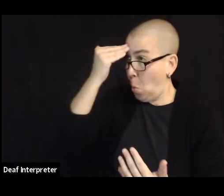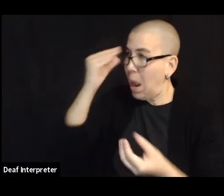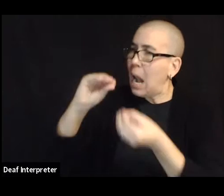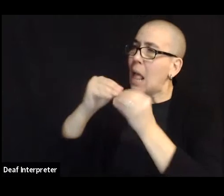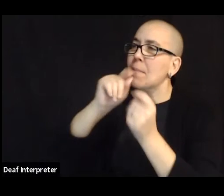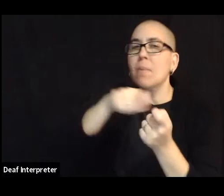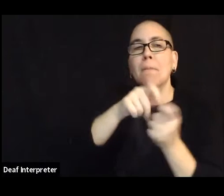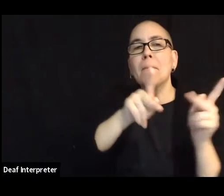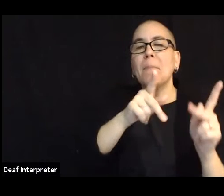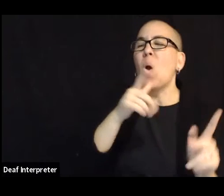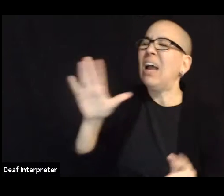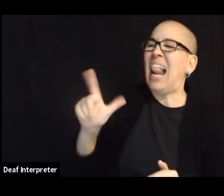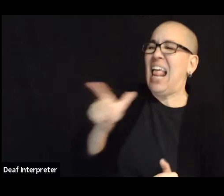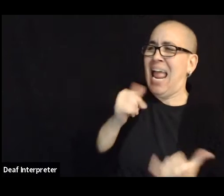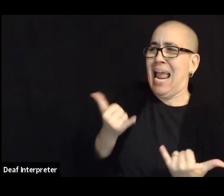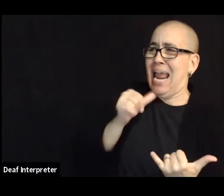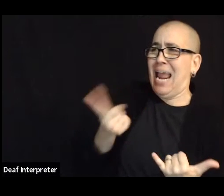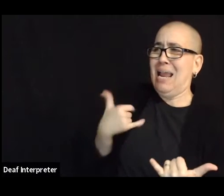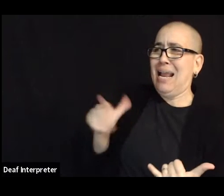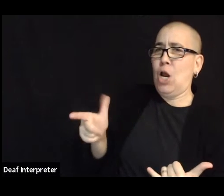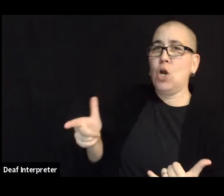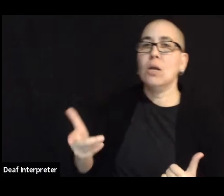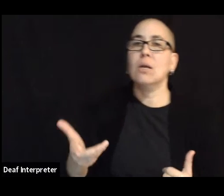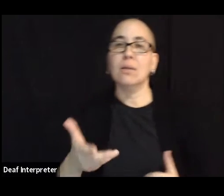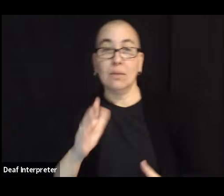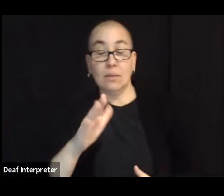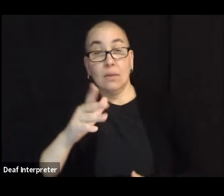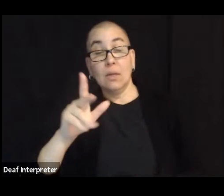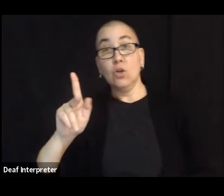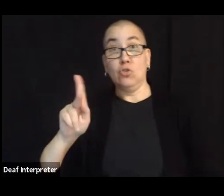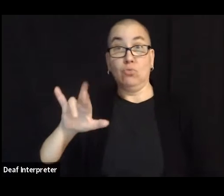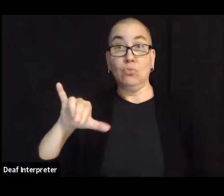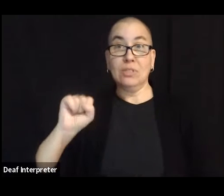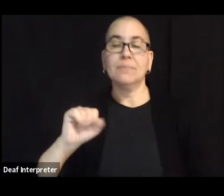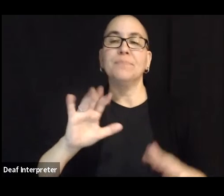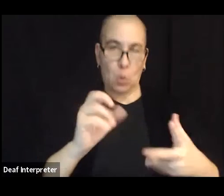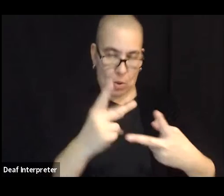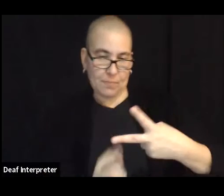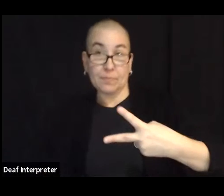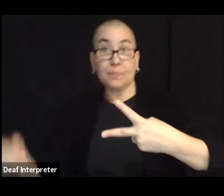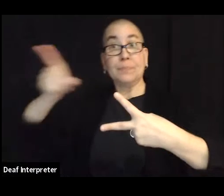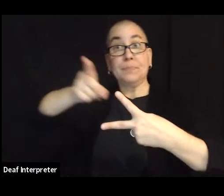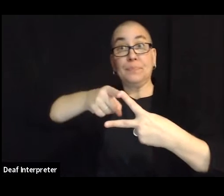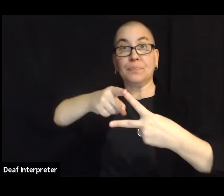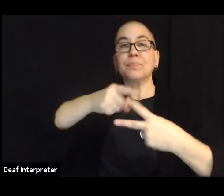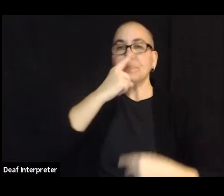that if things proceed according to the usual schedule, that we would hear next Tuesday. However,